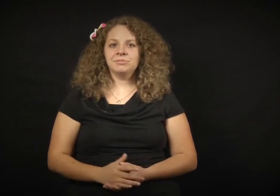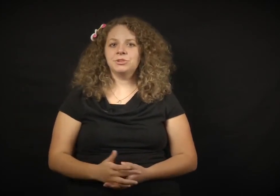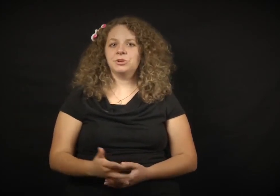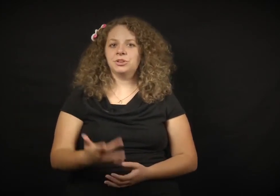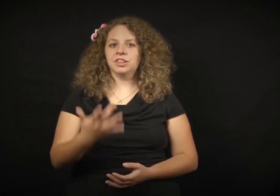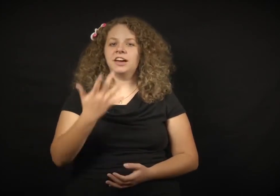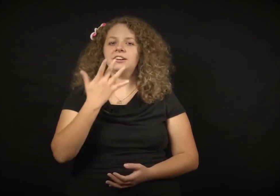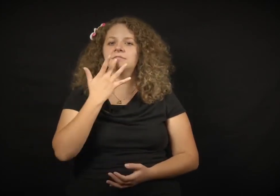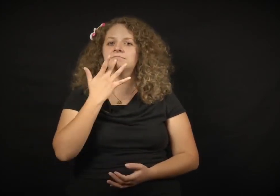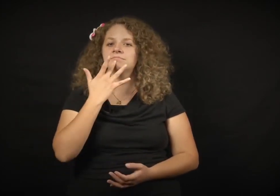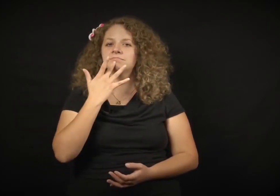Good luck.